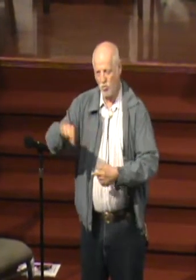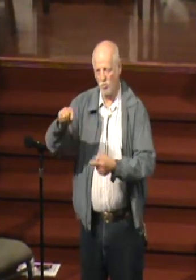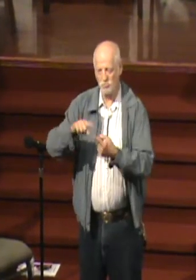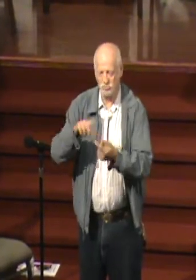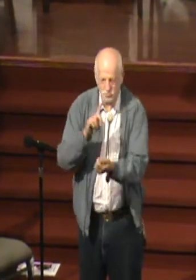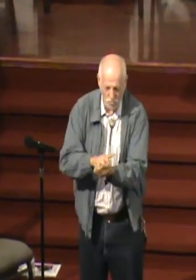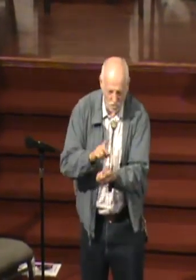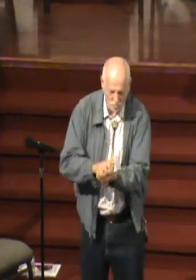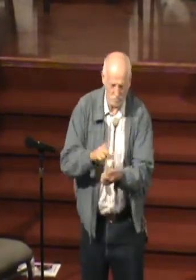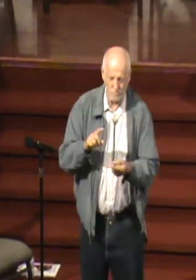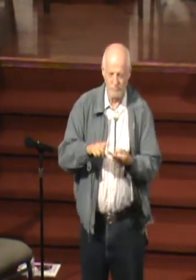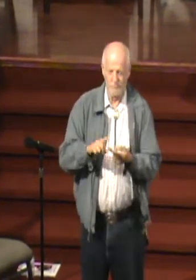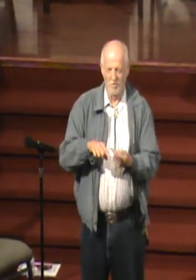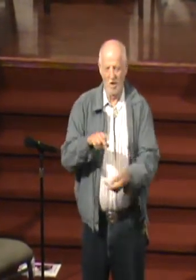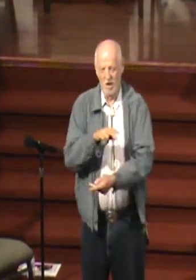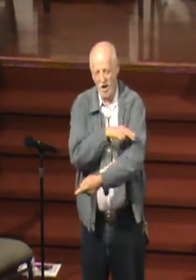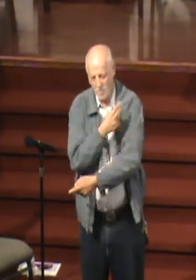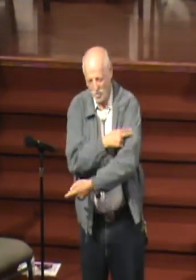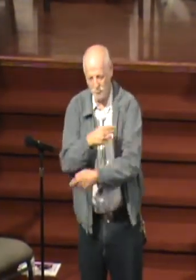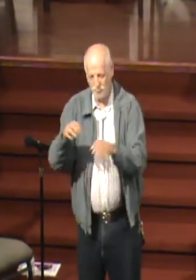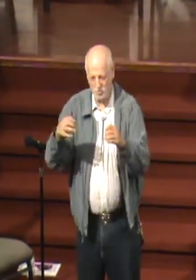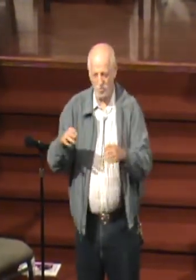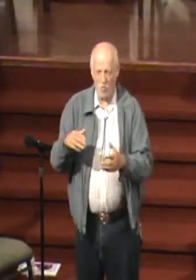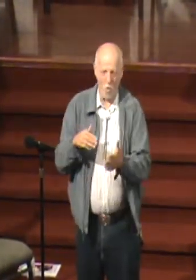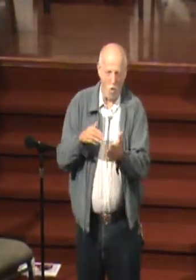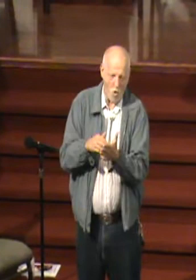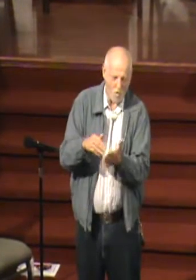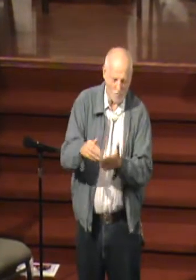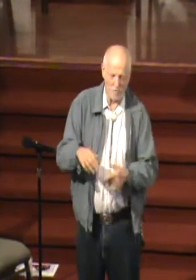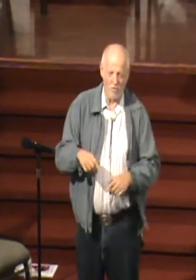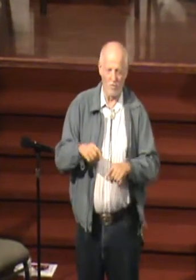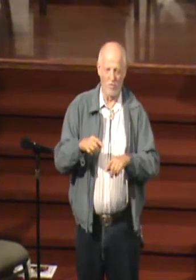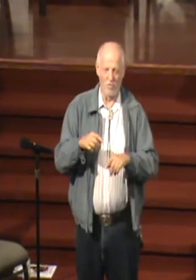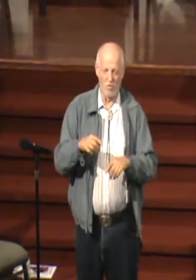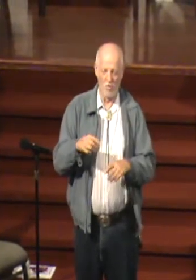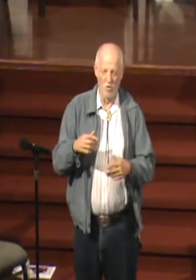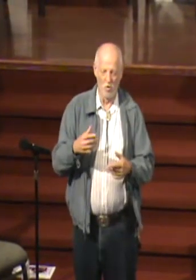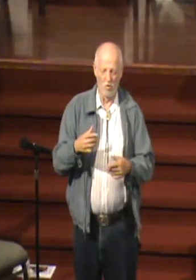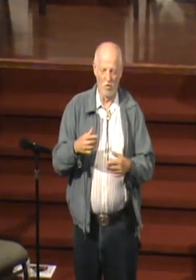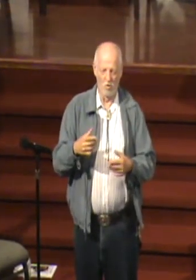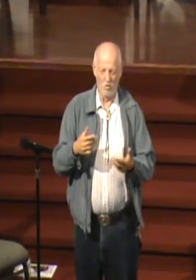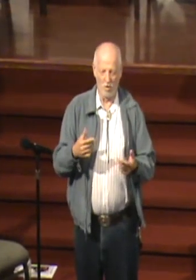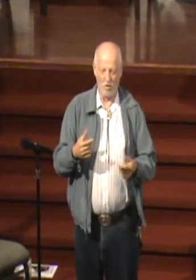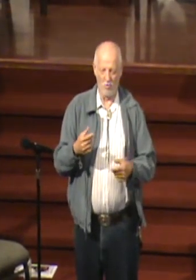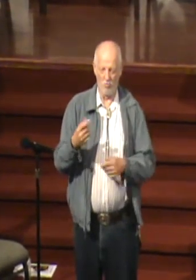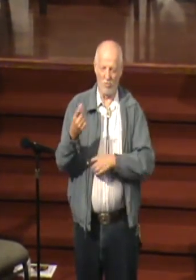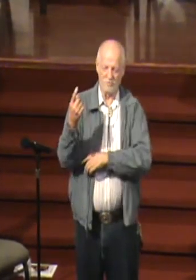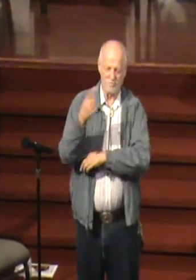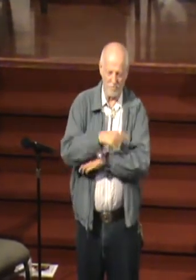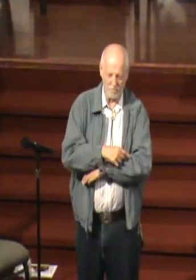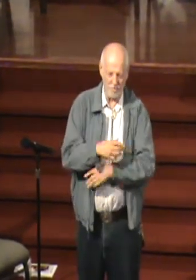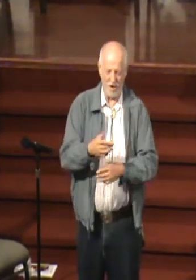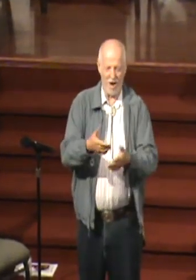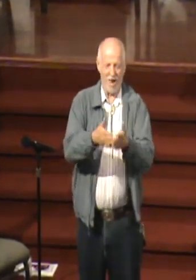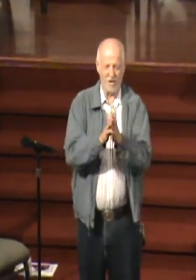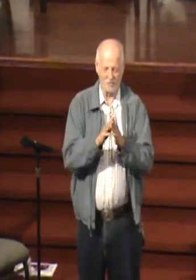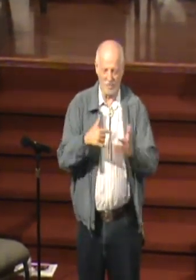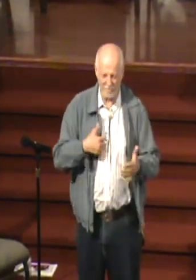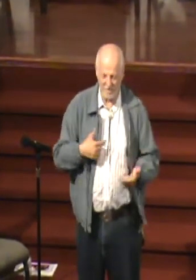And we took her to go with the rapture to the hospital in the days of many, many times she